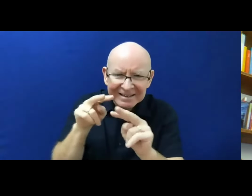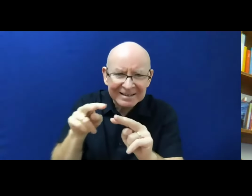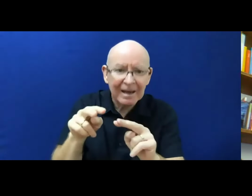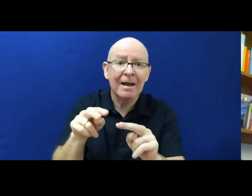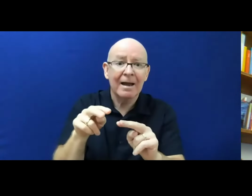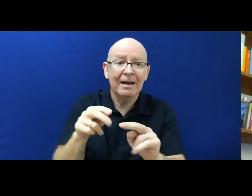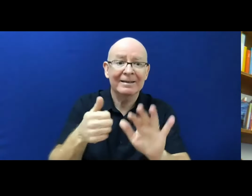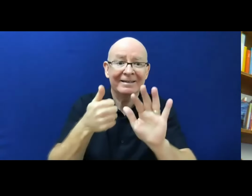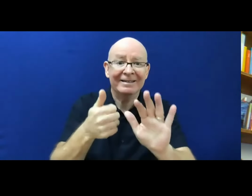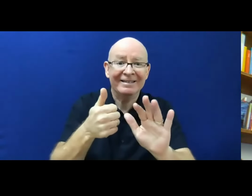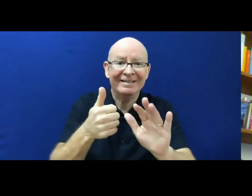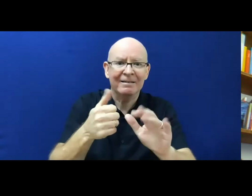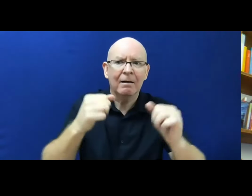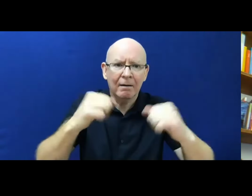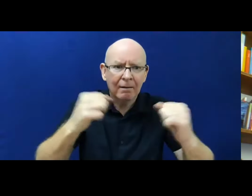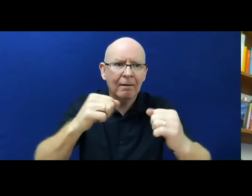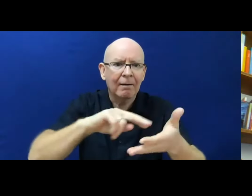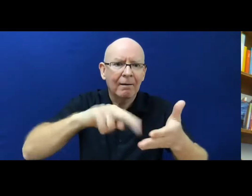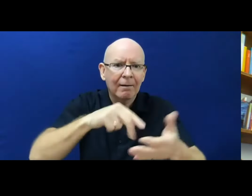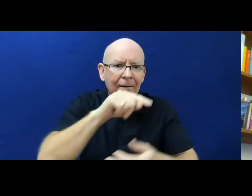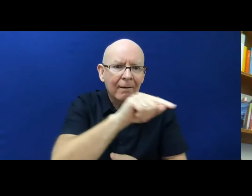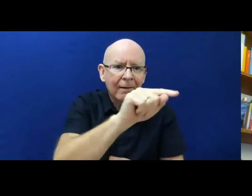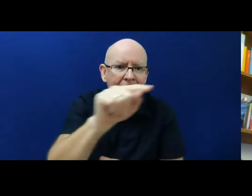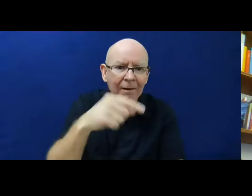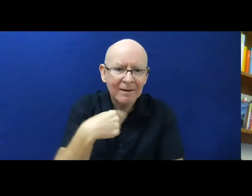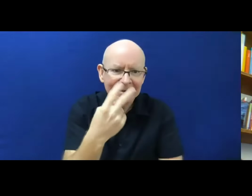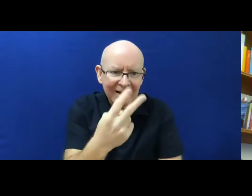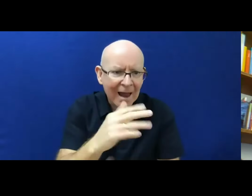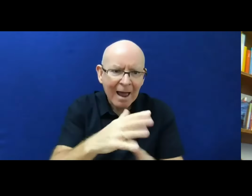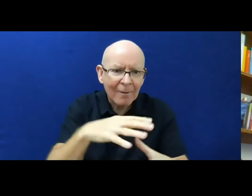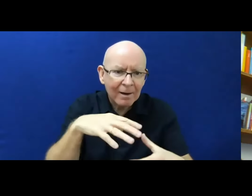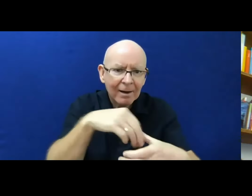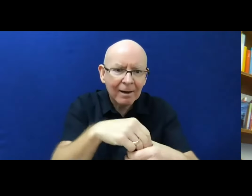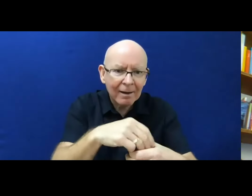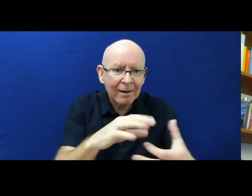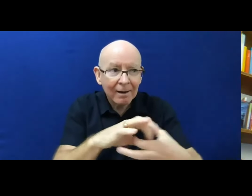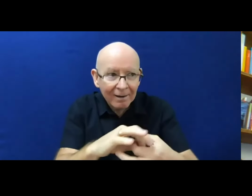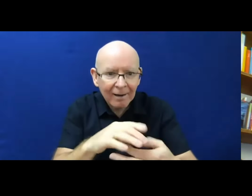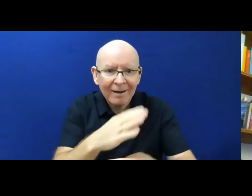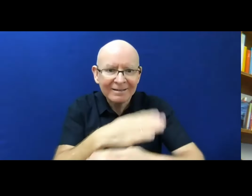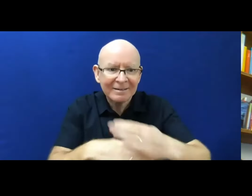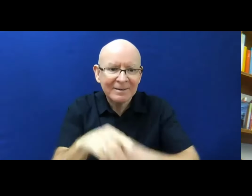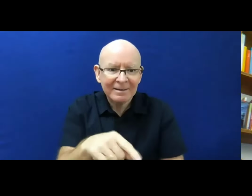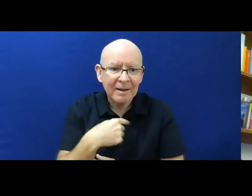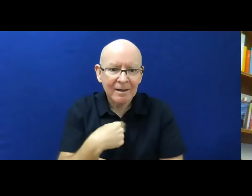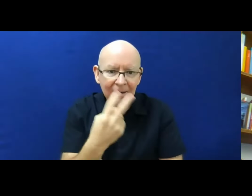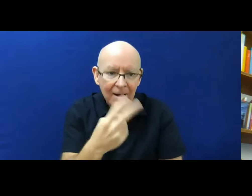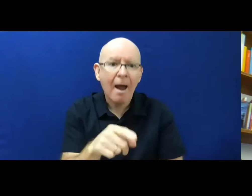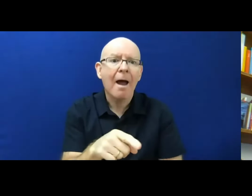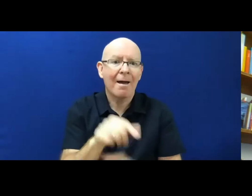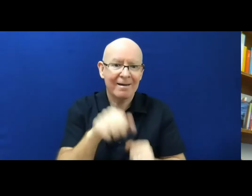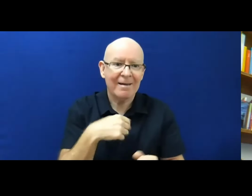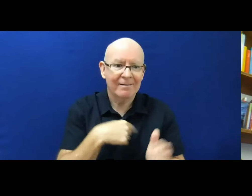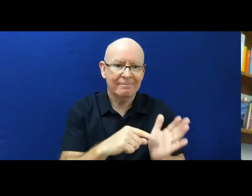of rehabilitation, prevention, very rarely with respect to discrimination, and that disability